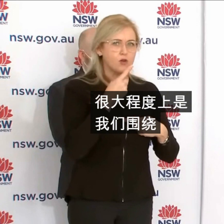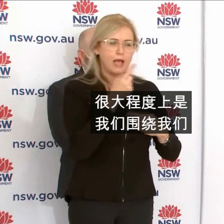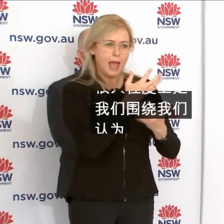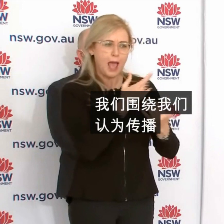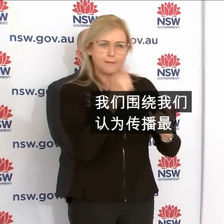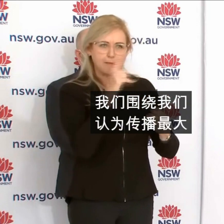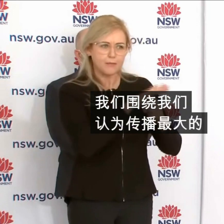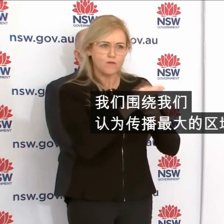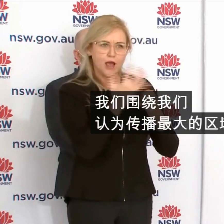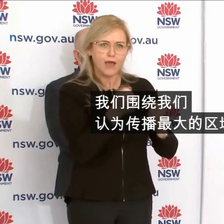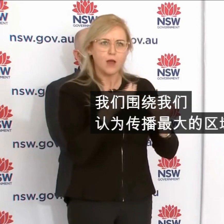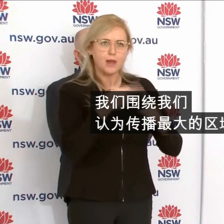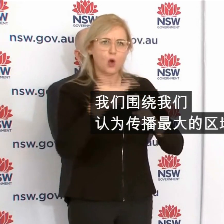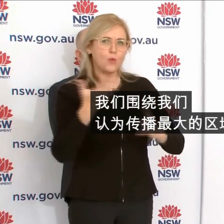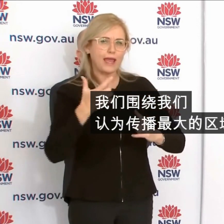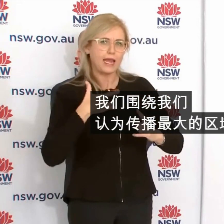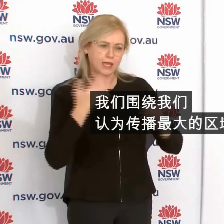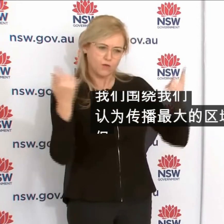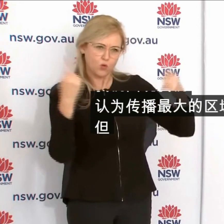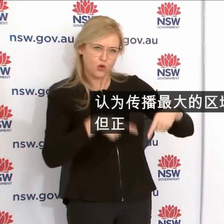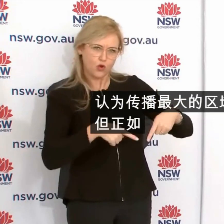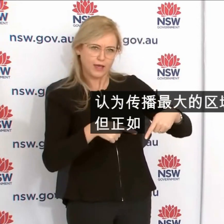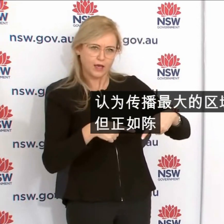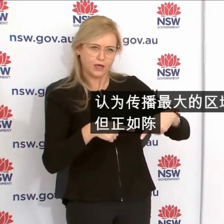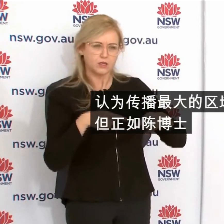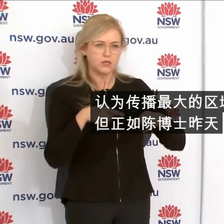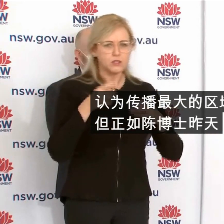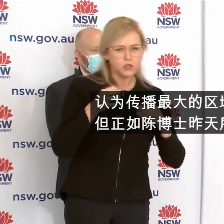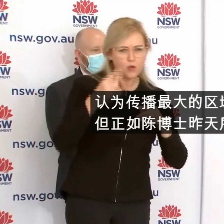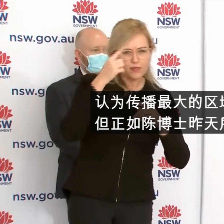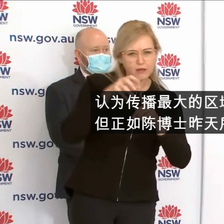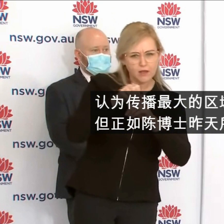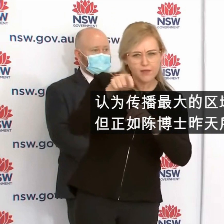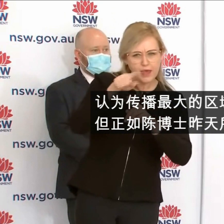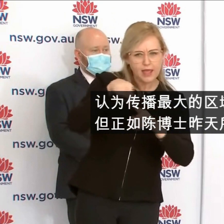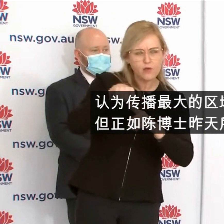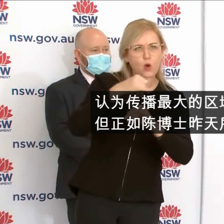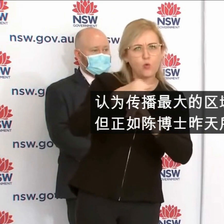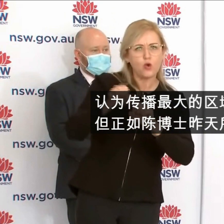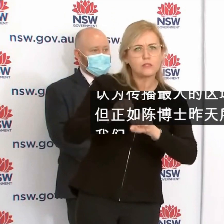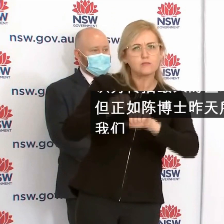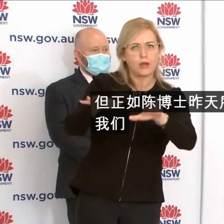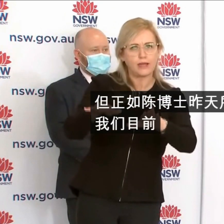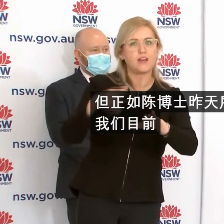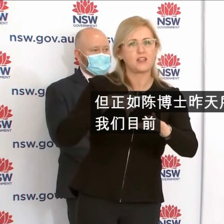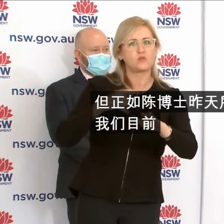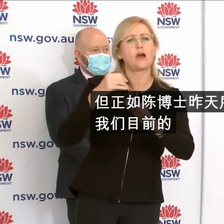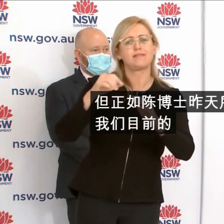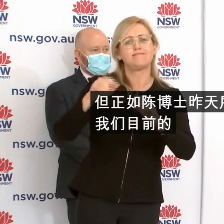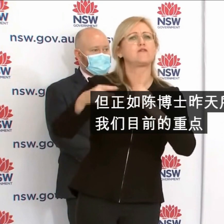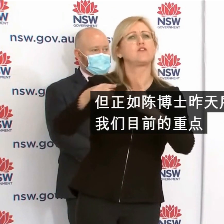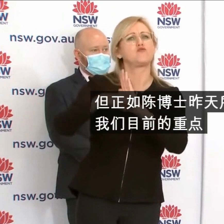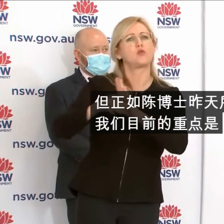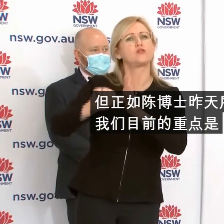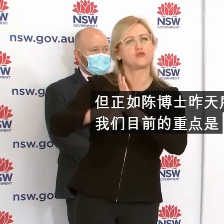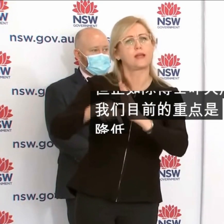make around where we think the areas of greatest transmission might be. But as Dr. Chant said yesterday, our key focus at